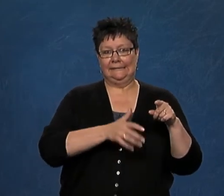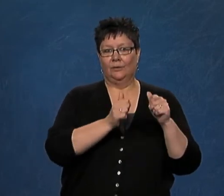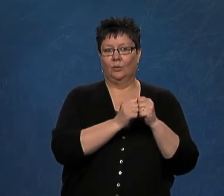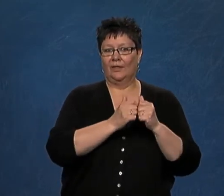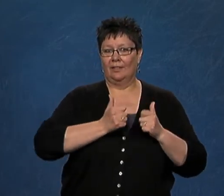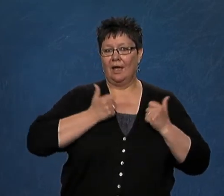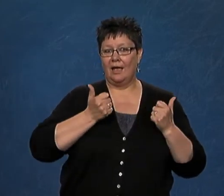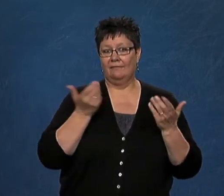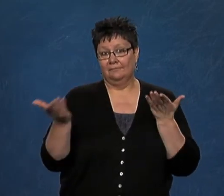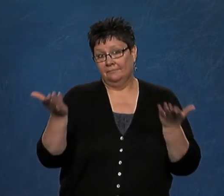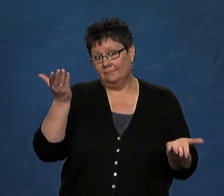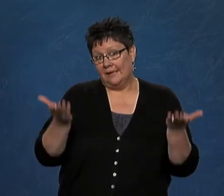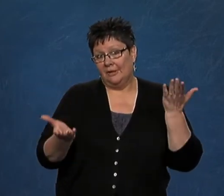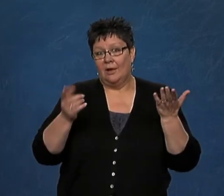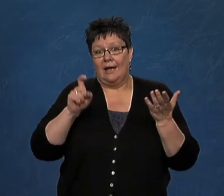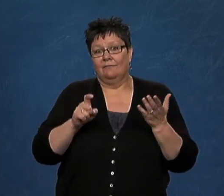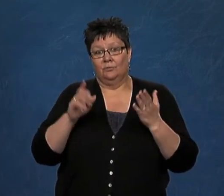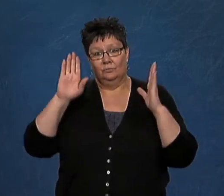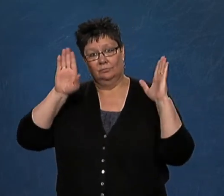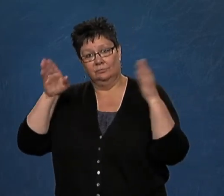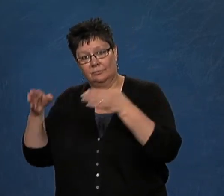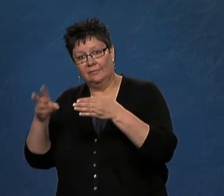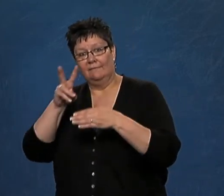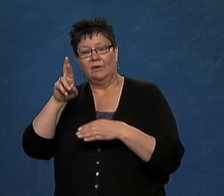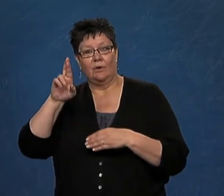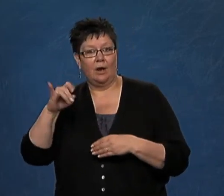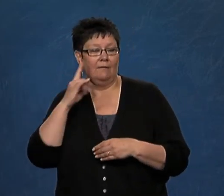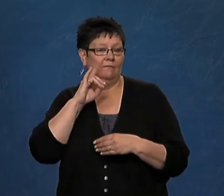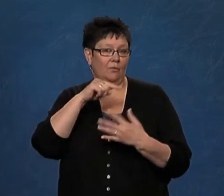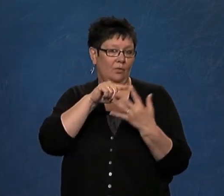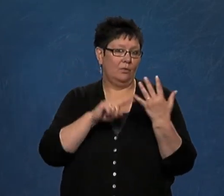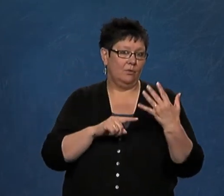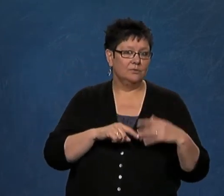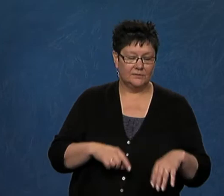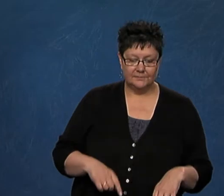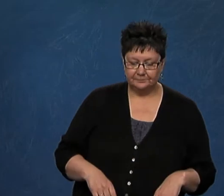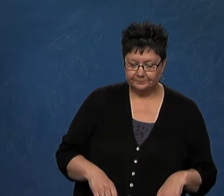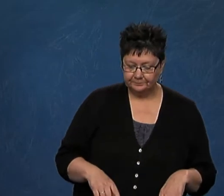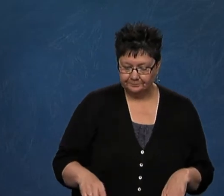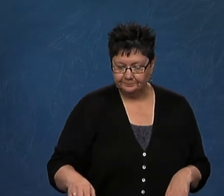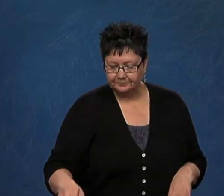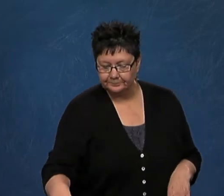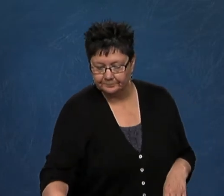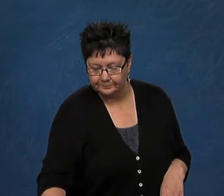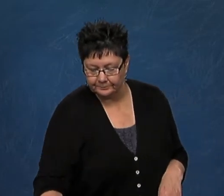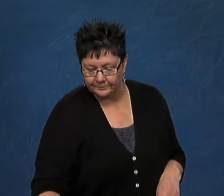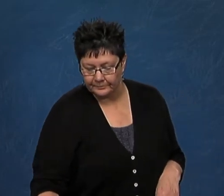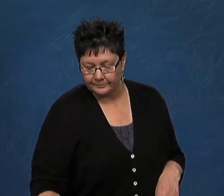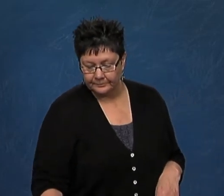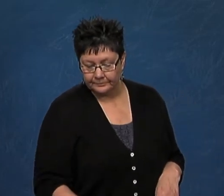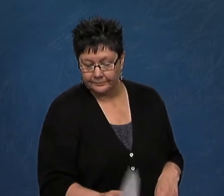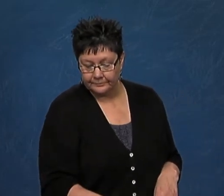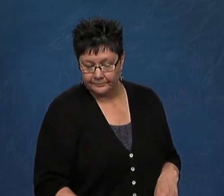qualified interpreter through video remote interpreting, that's a much better resource. So those are some of the things that we need to